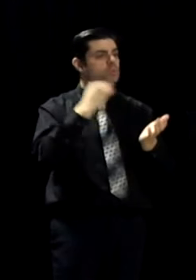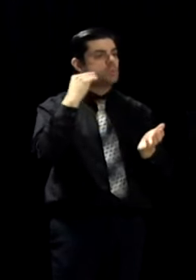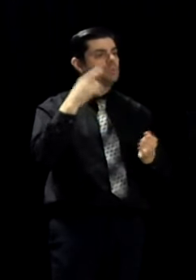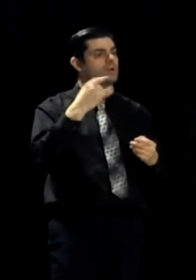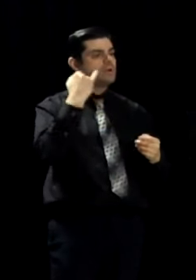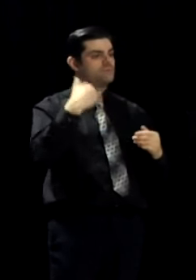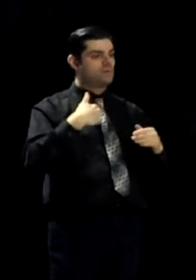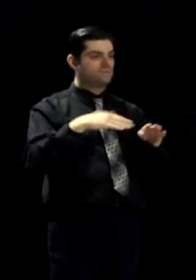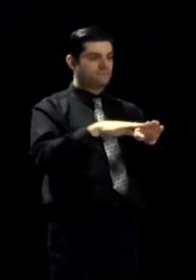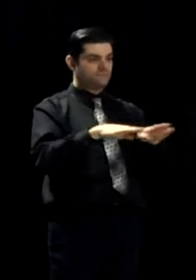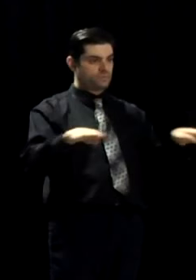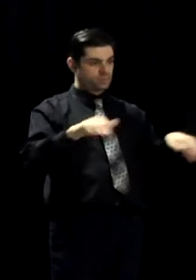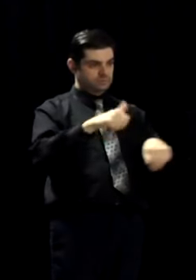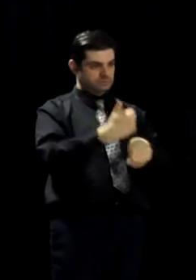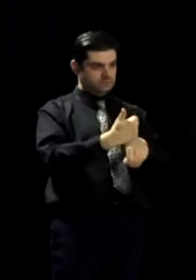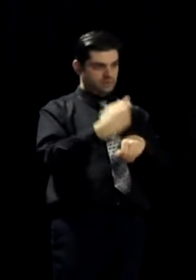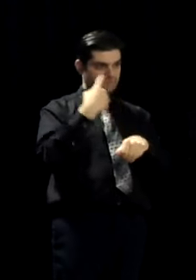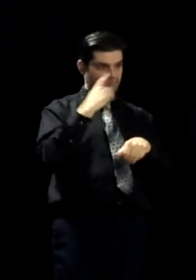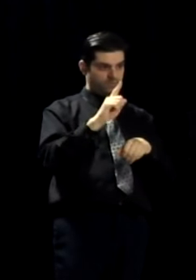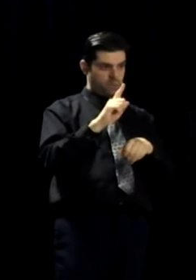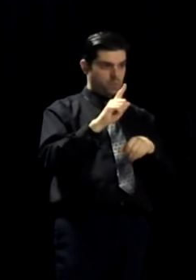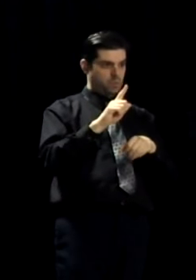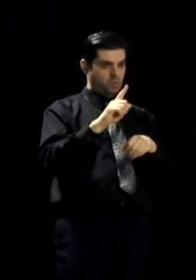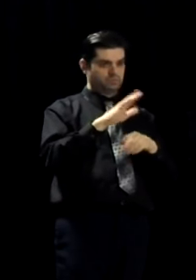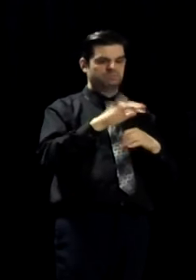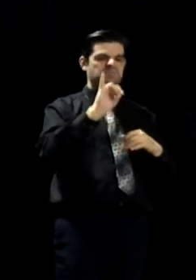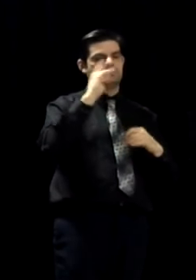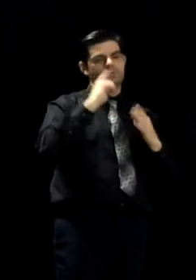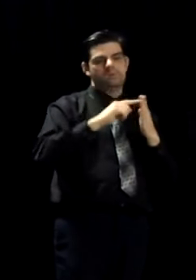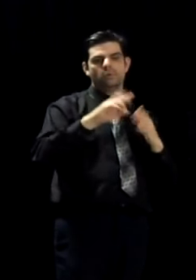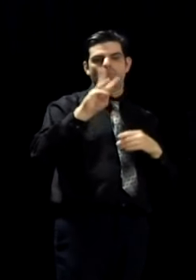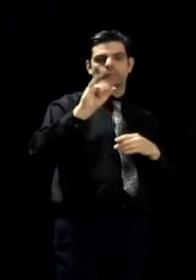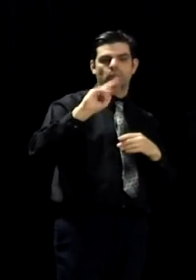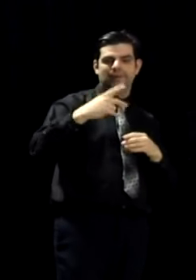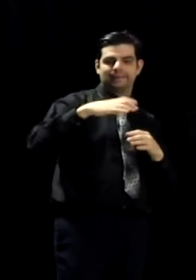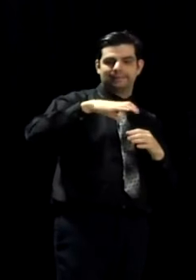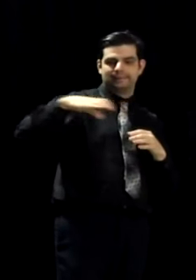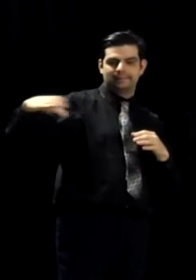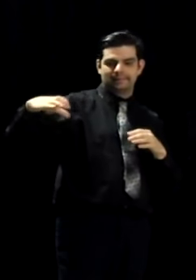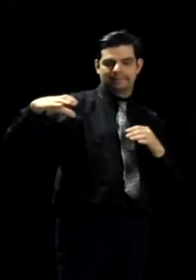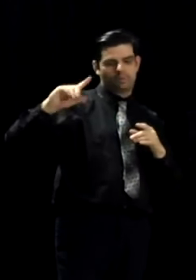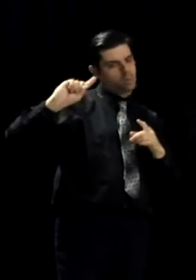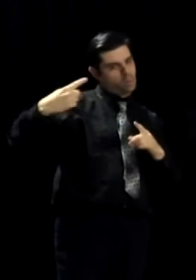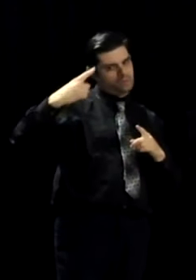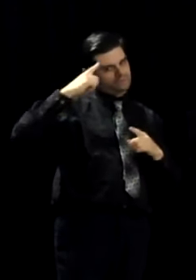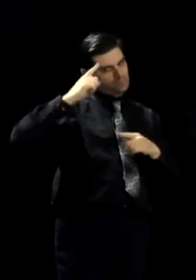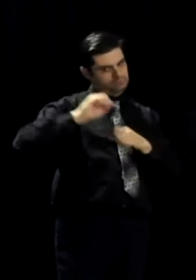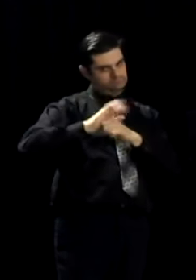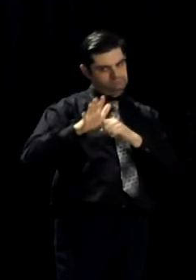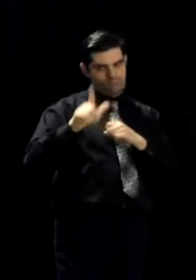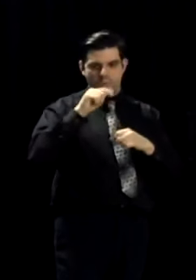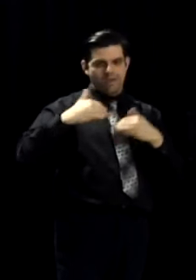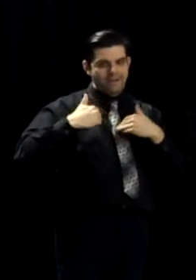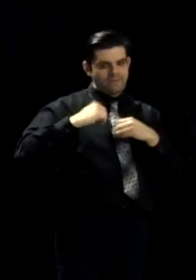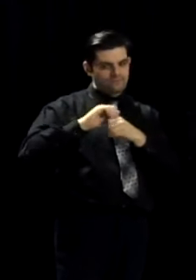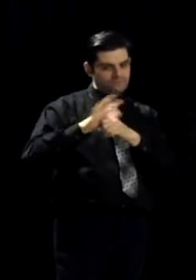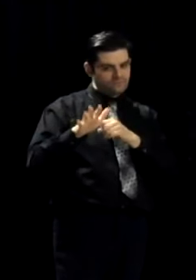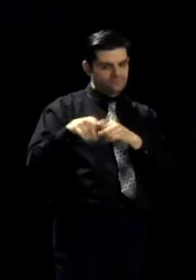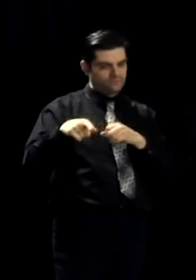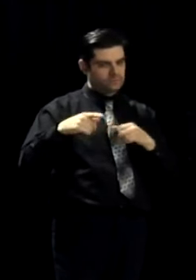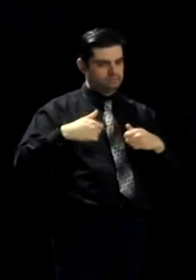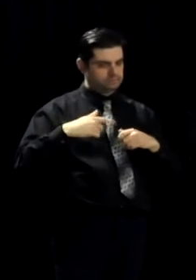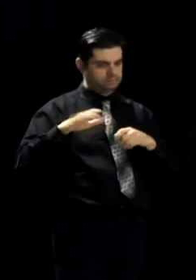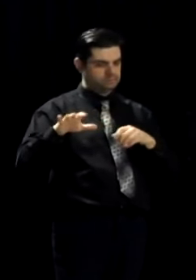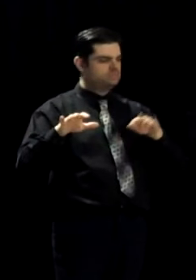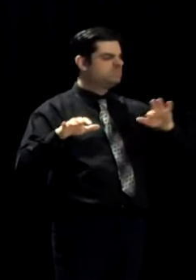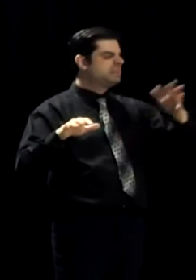some sort of infectious control plan now, and the state health department and our health department have been working a lot with them. They're more prepared now than what